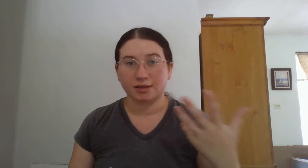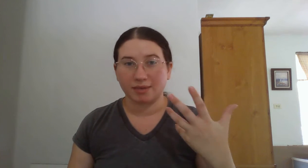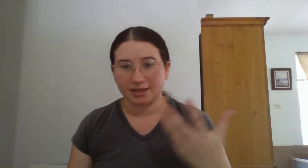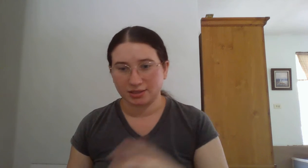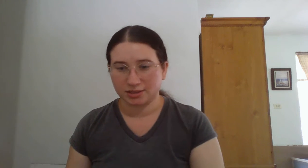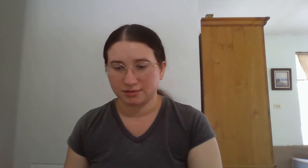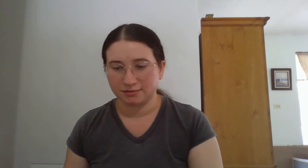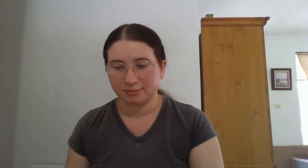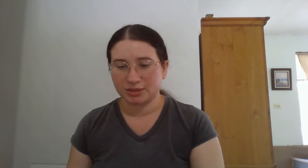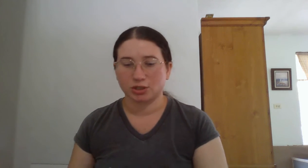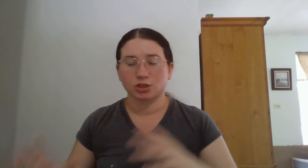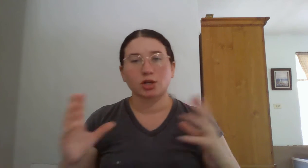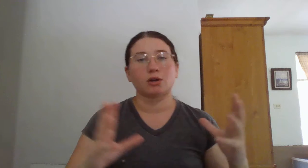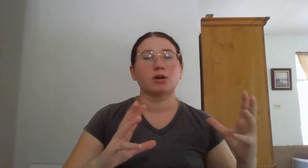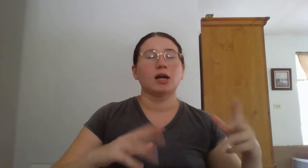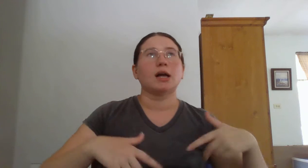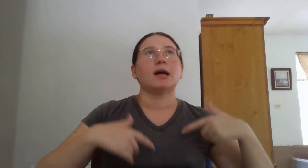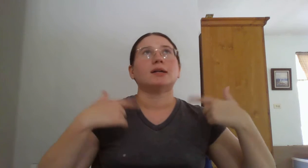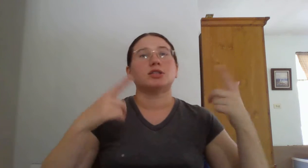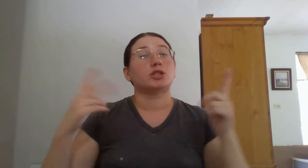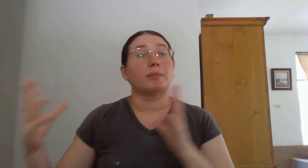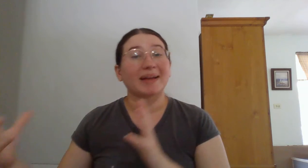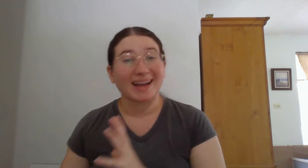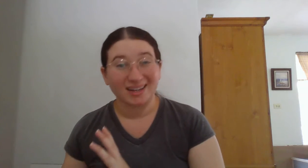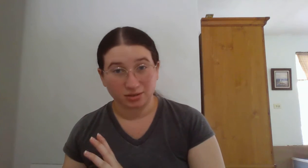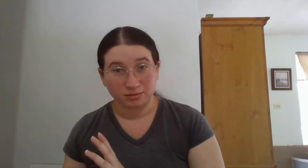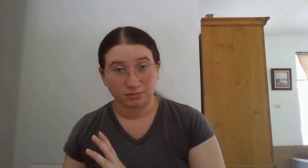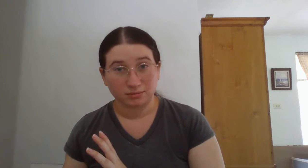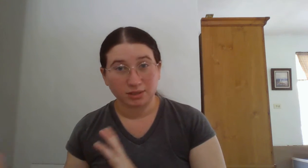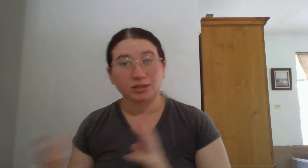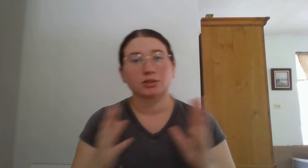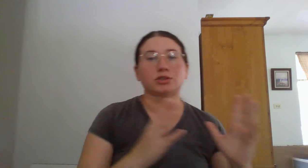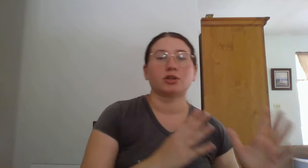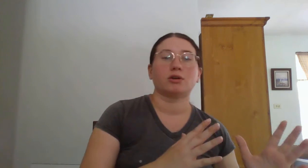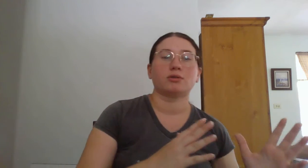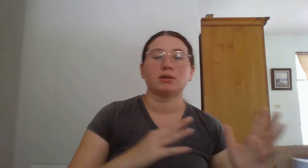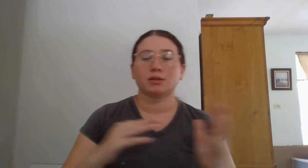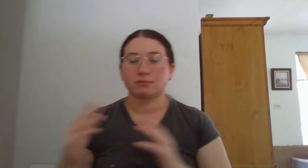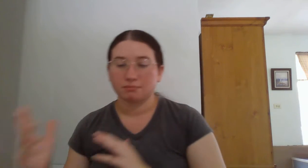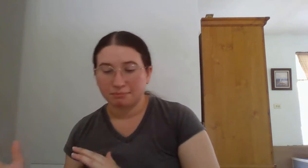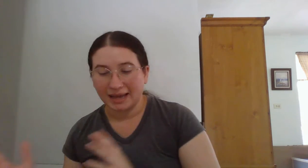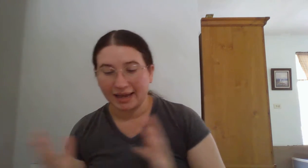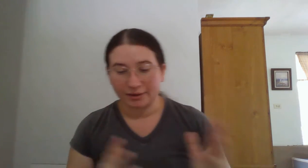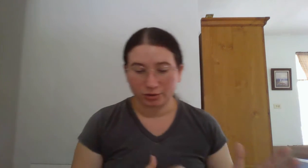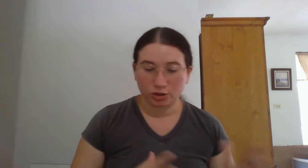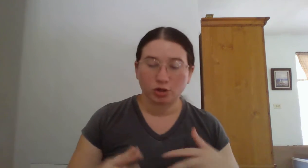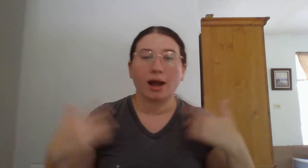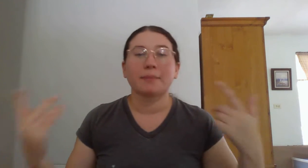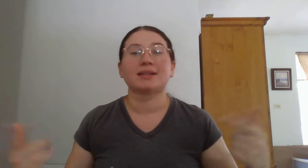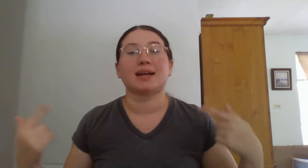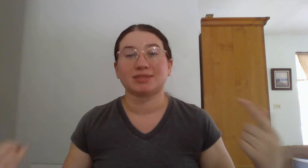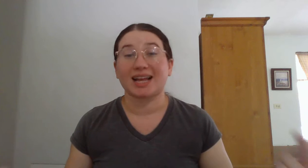same adjective, but to show a pattern, right? To show pattern, to show how many times it